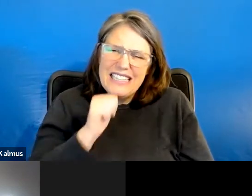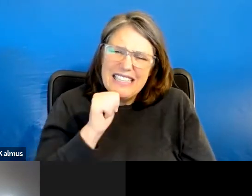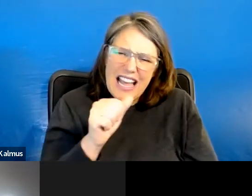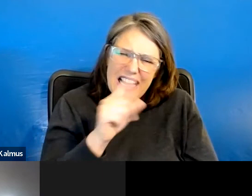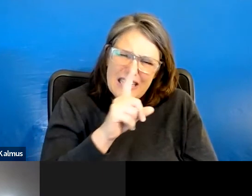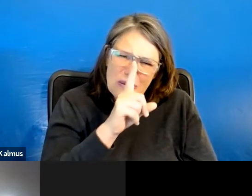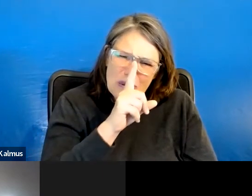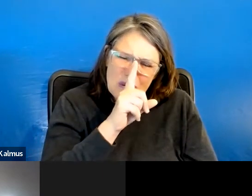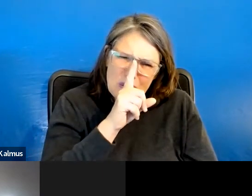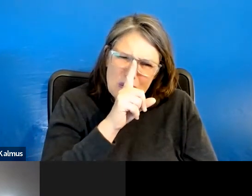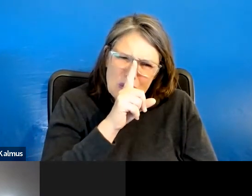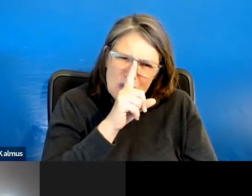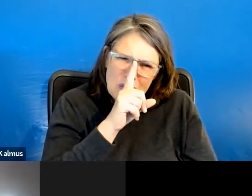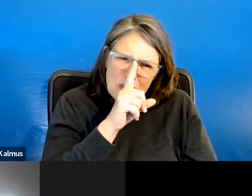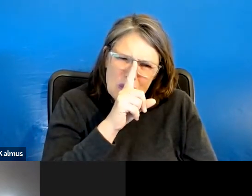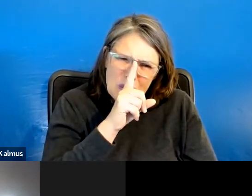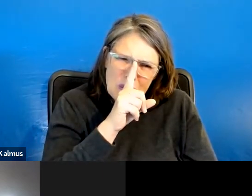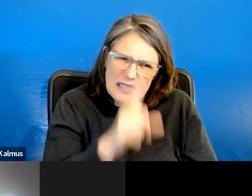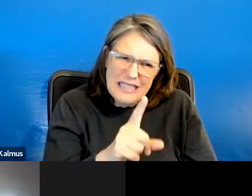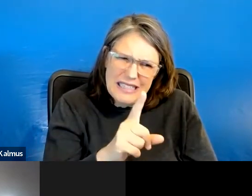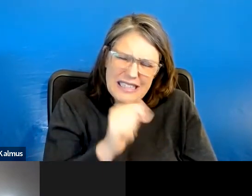really, but it's